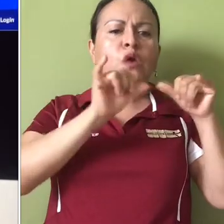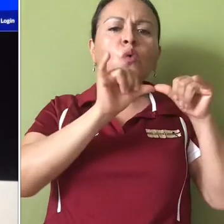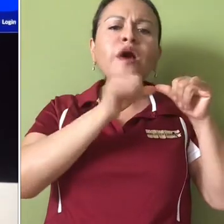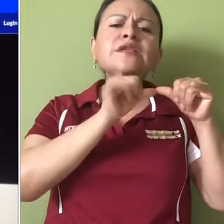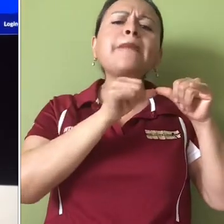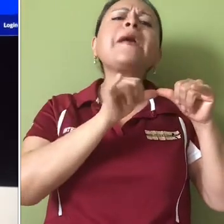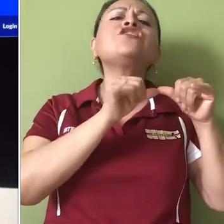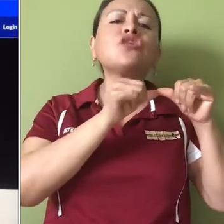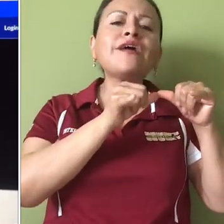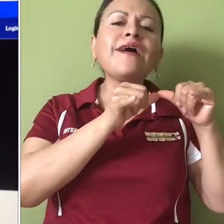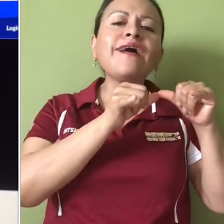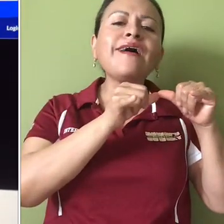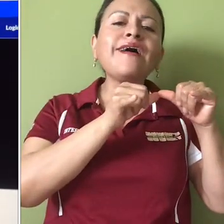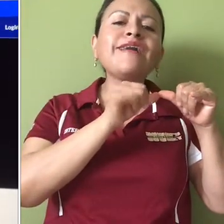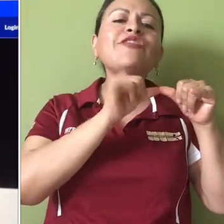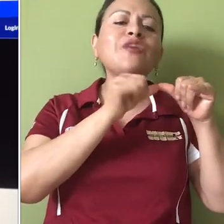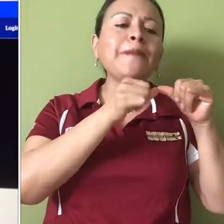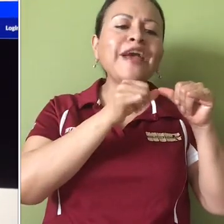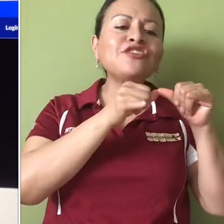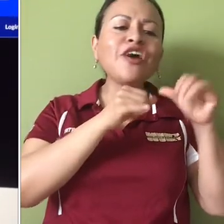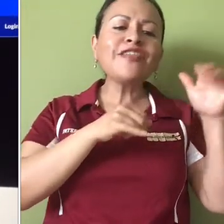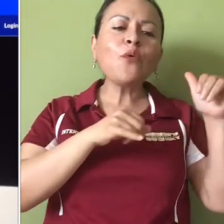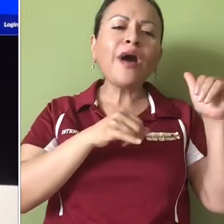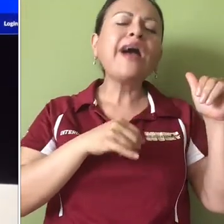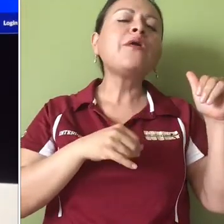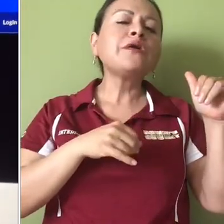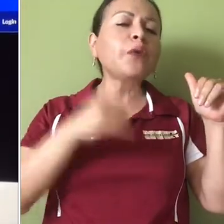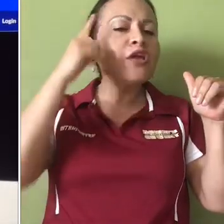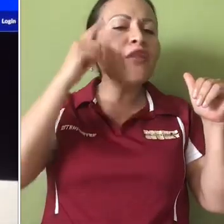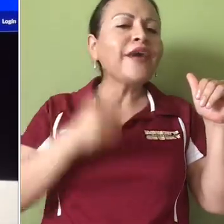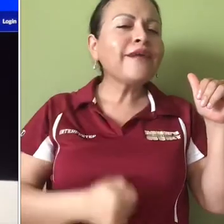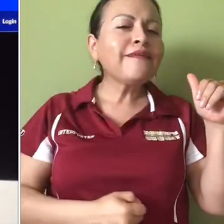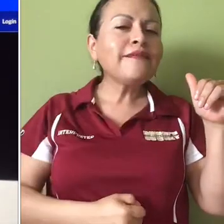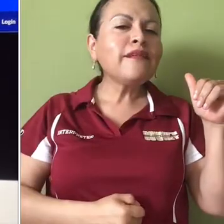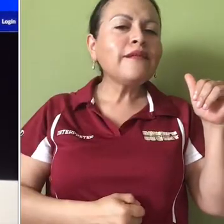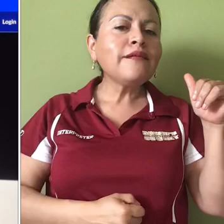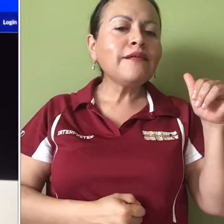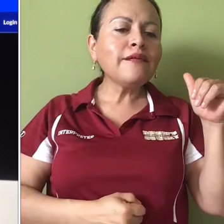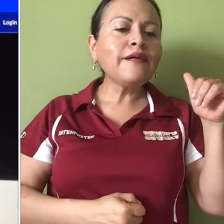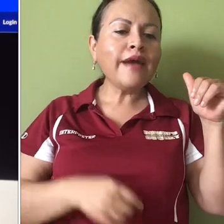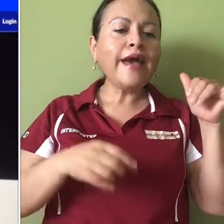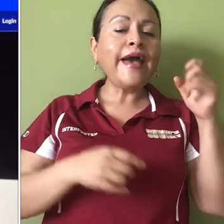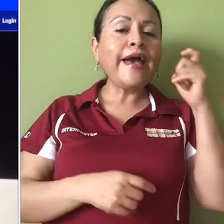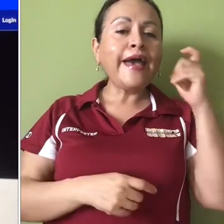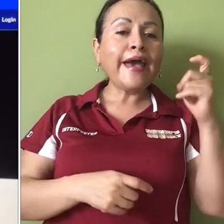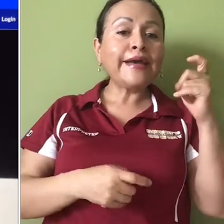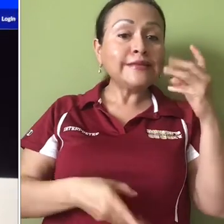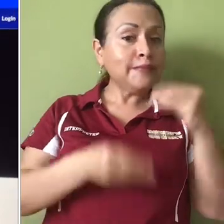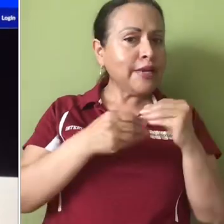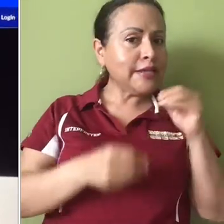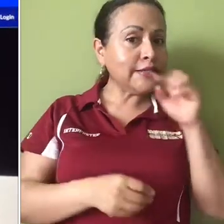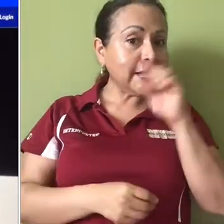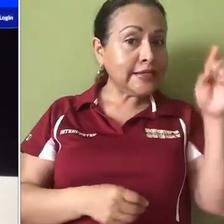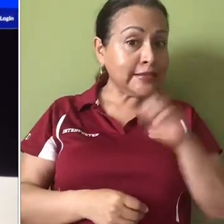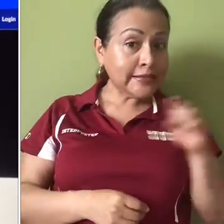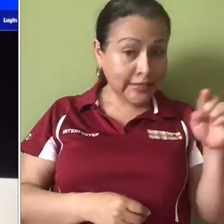this white angle right over there? Well, it's going to be x plus z,